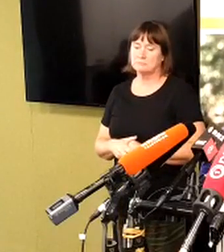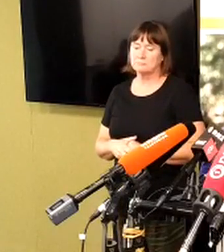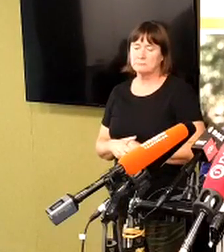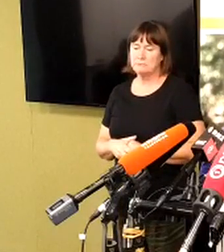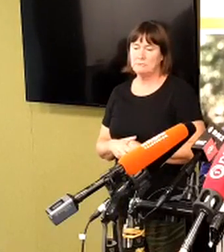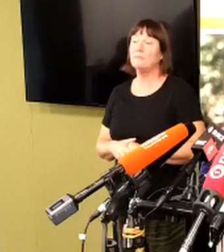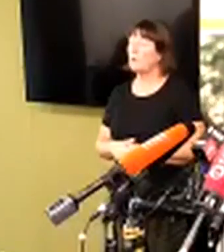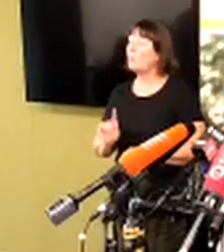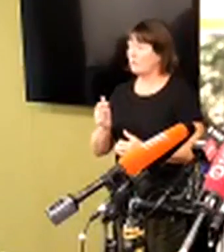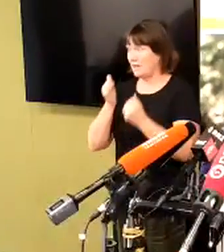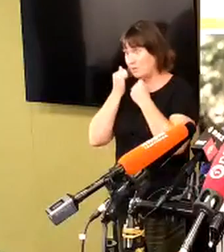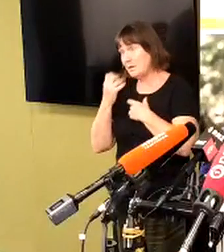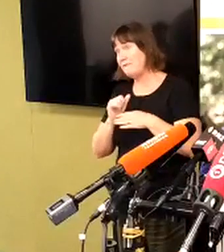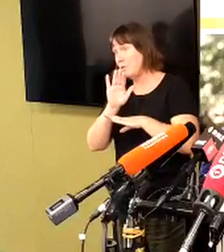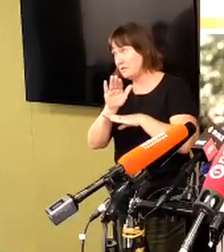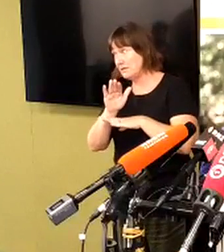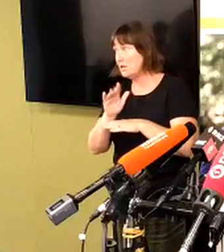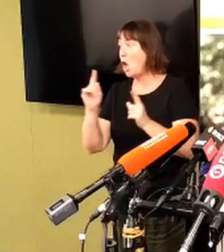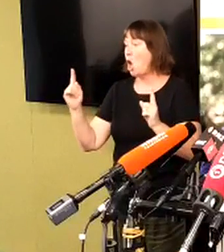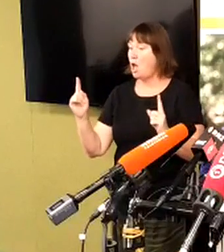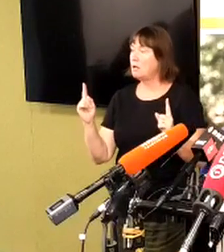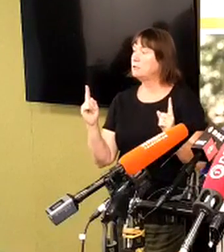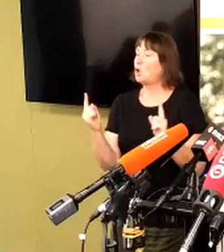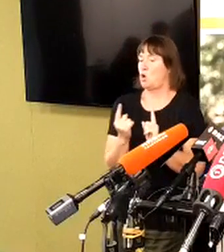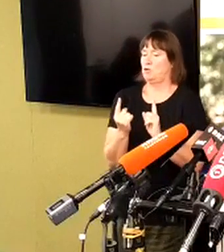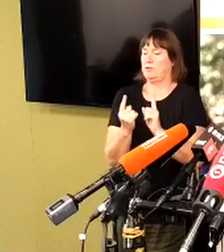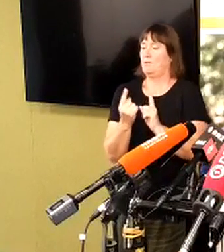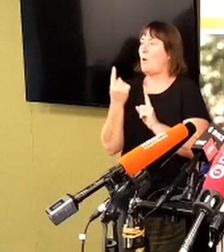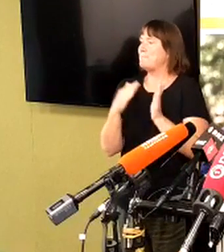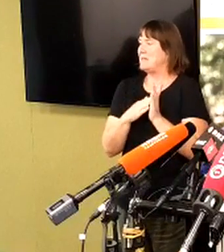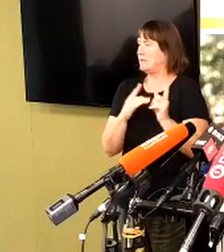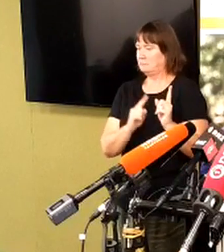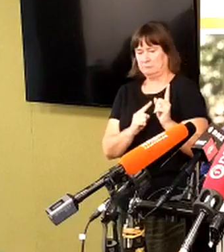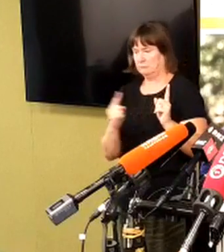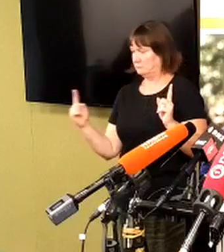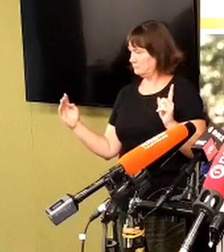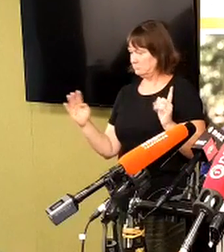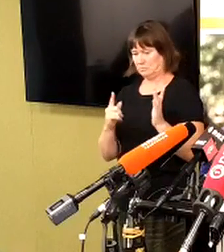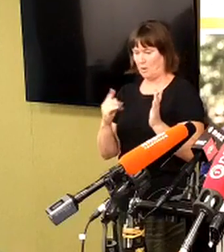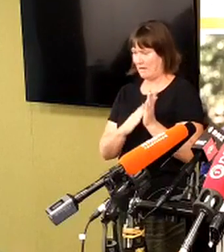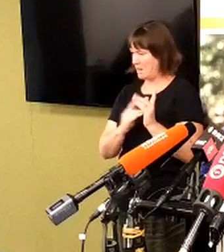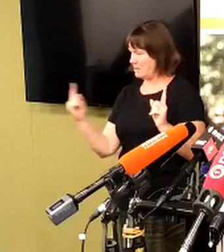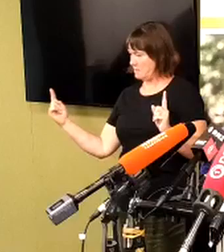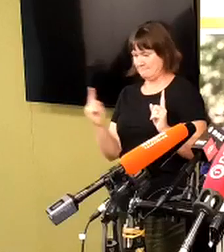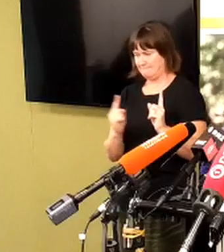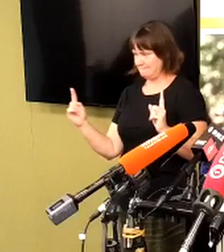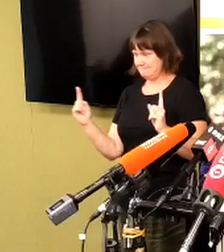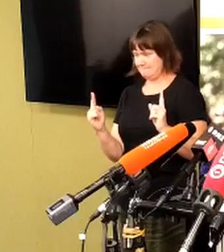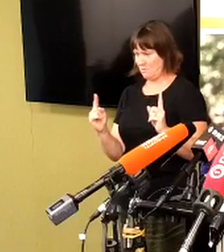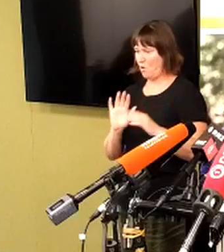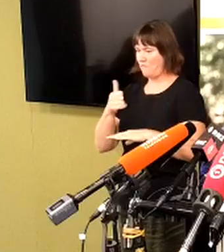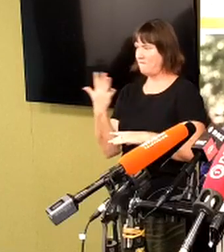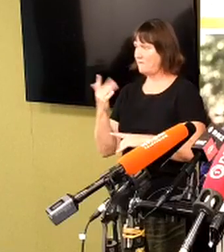is the evidence we do know is that close contacts we define as within a metre for more than 15 minutes, and also that evidence from China